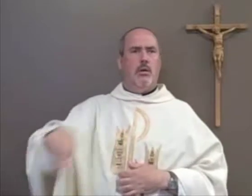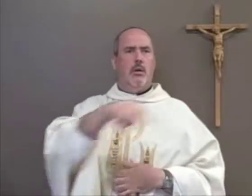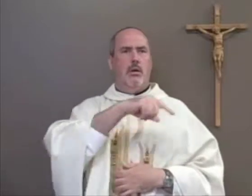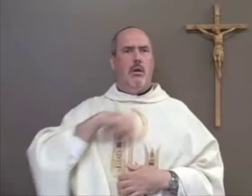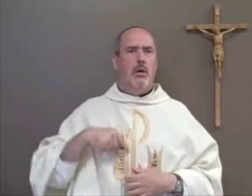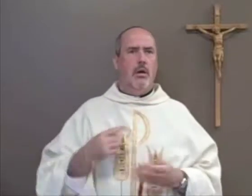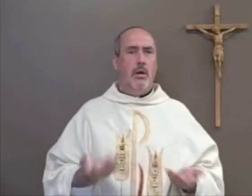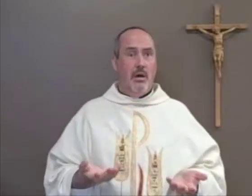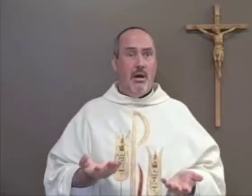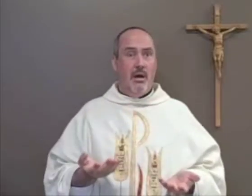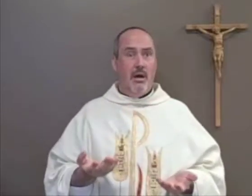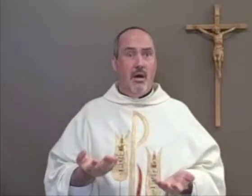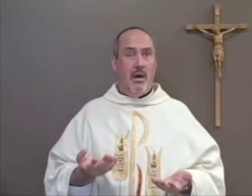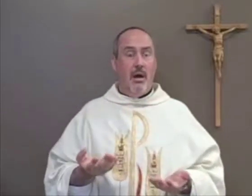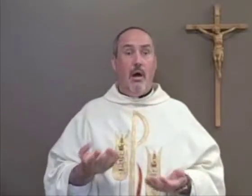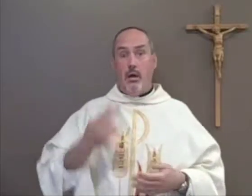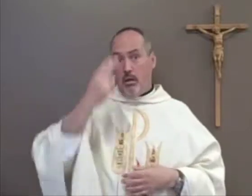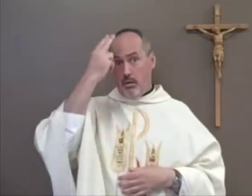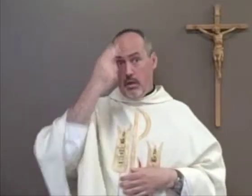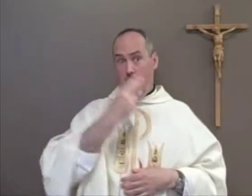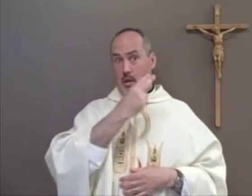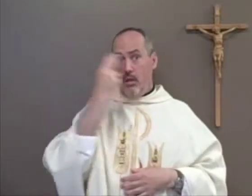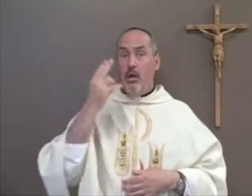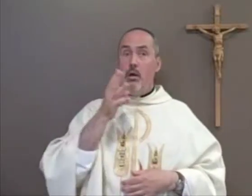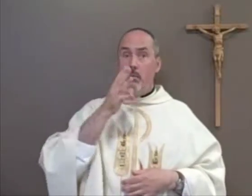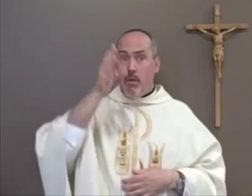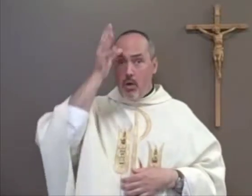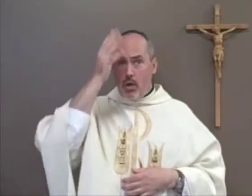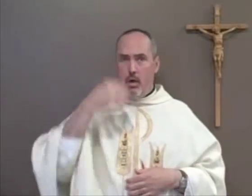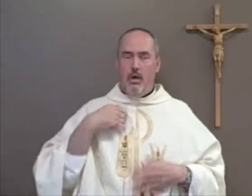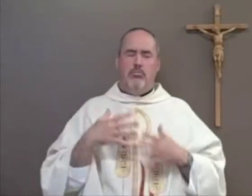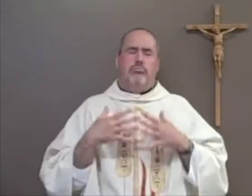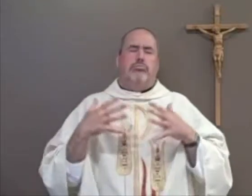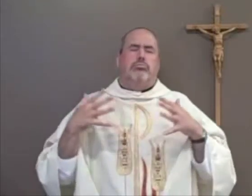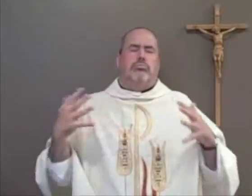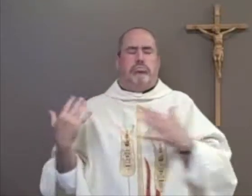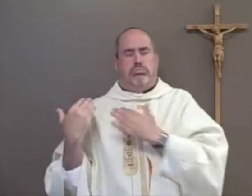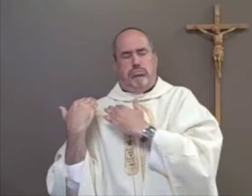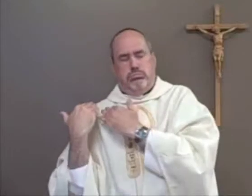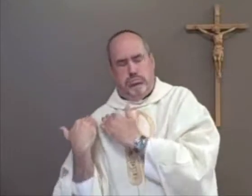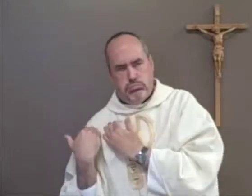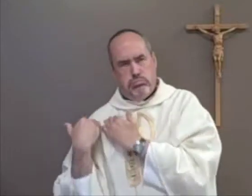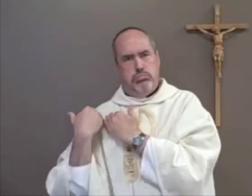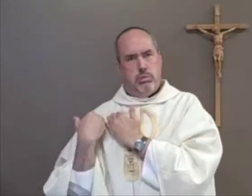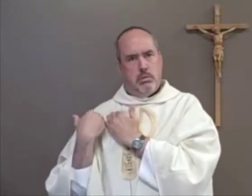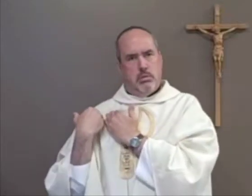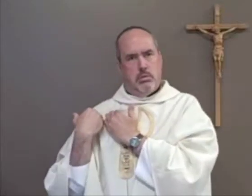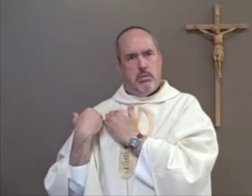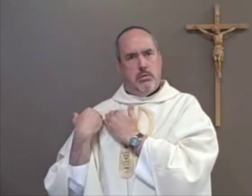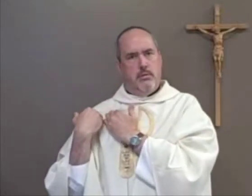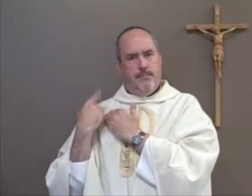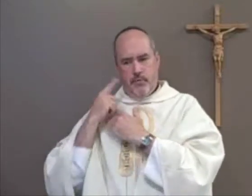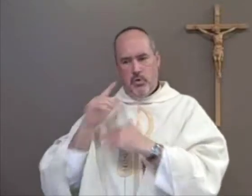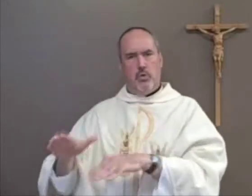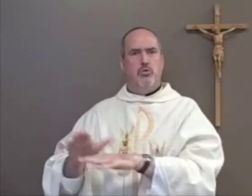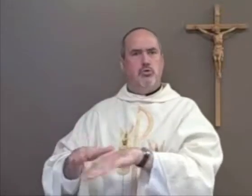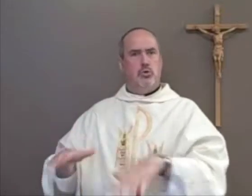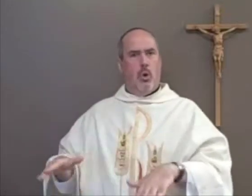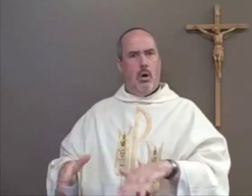story to our own lives. Catholic parents have a great responsibility to teach their